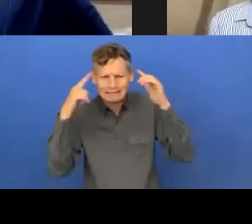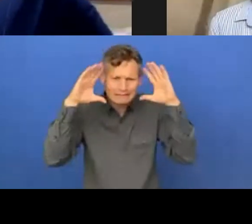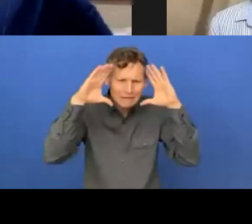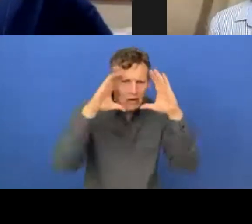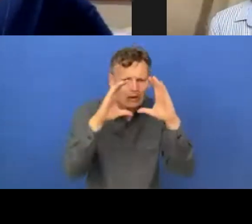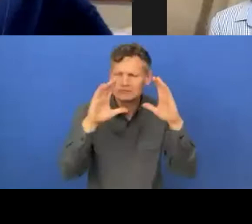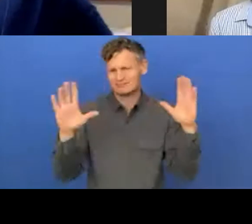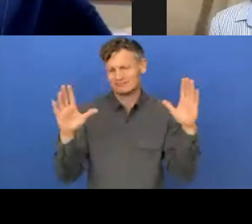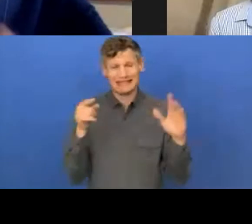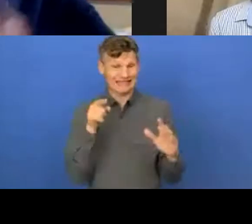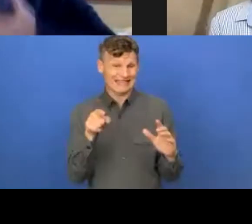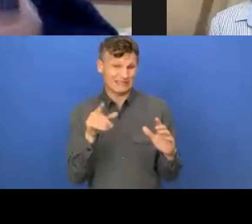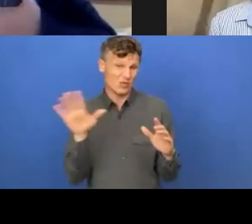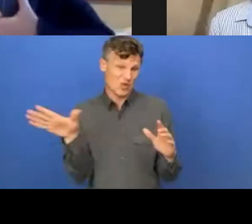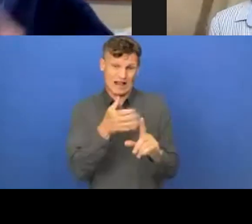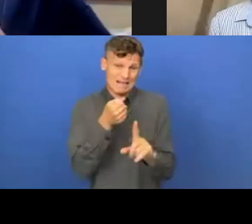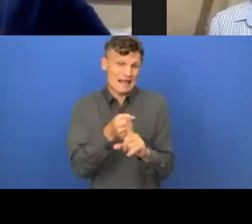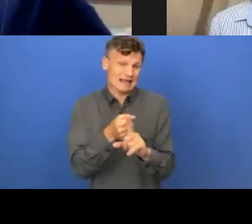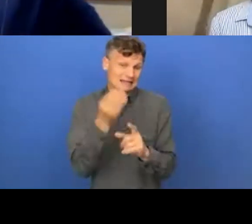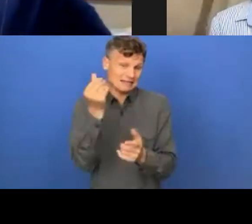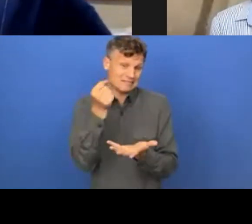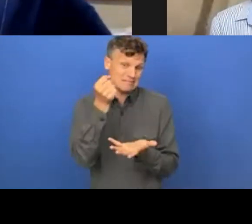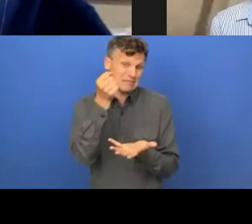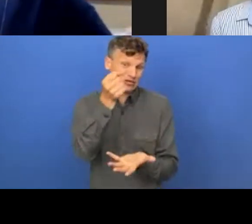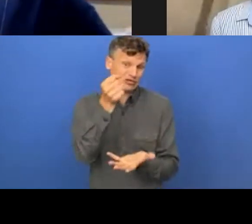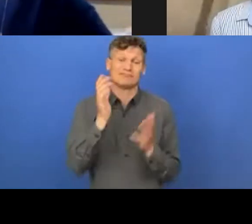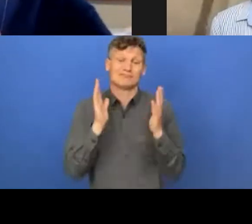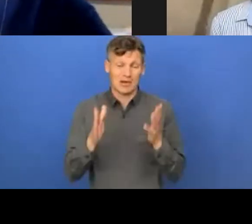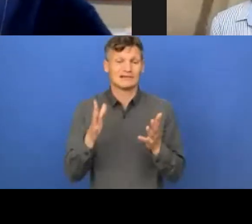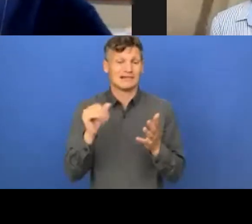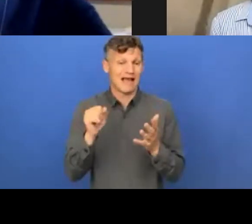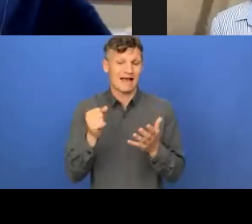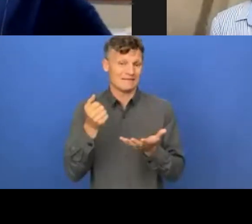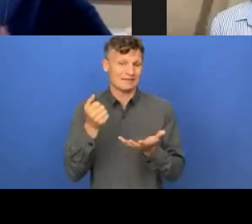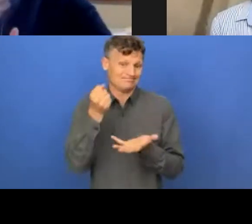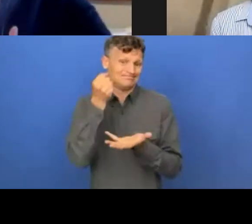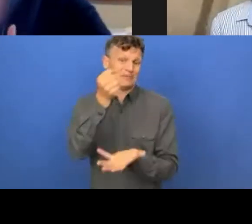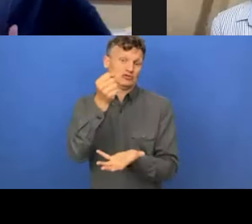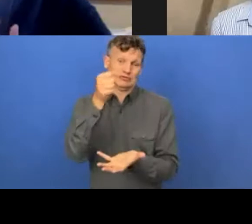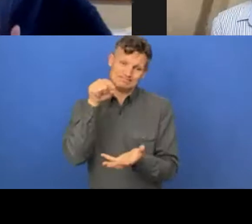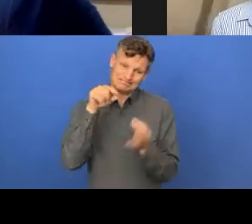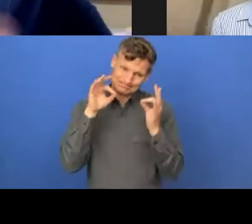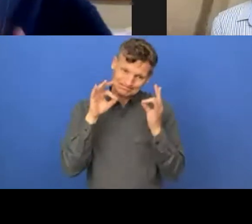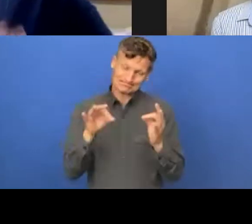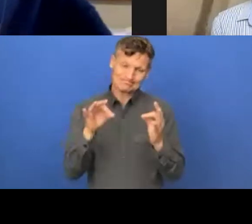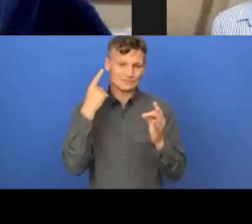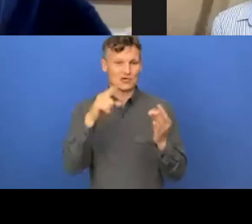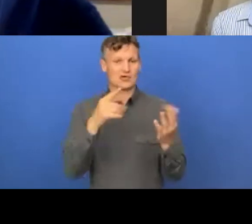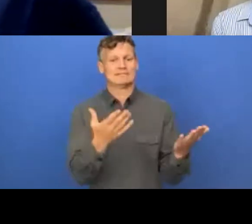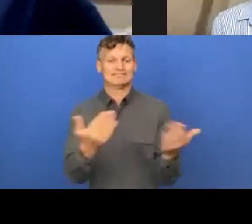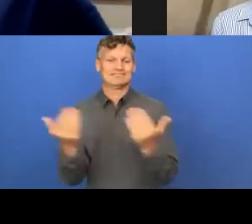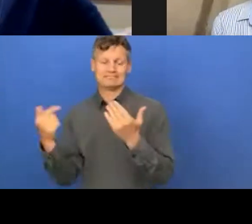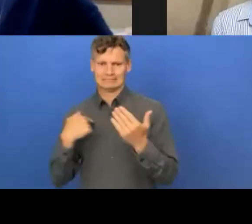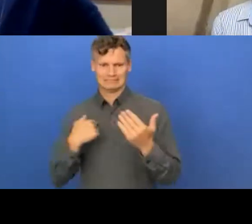for budget, and I think that the commitment really has to be genuine. You have to resource that work. But I feel like I might be talking too much. I know we've